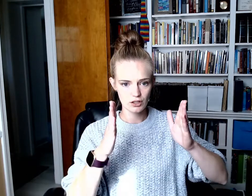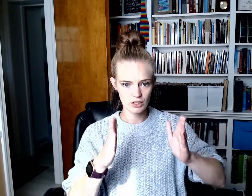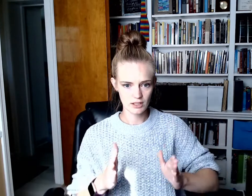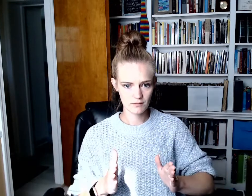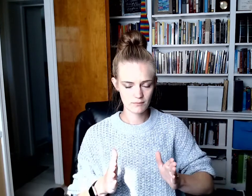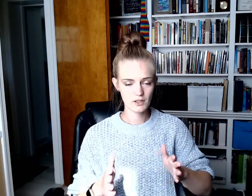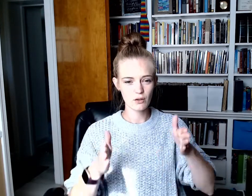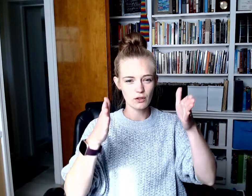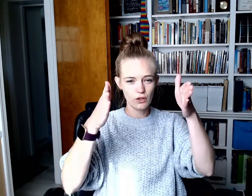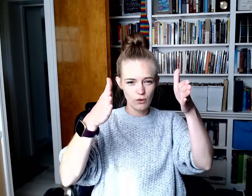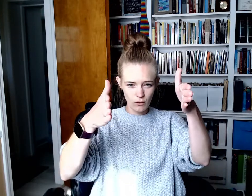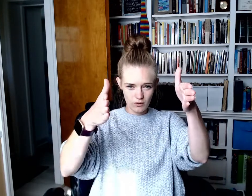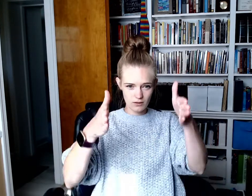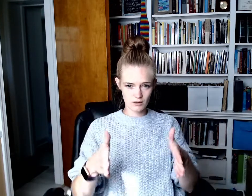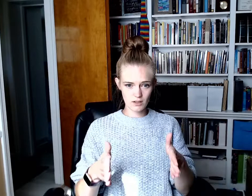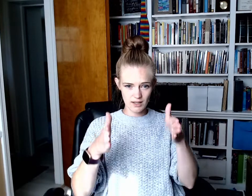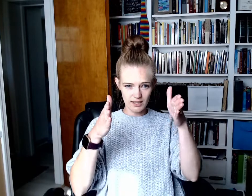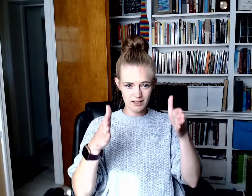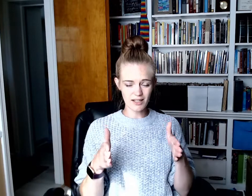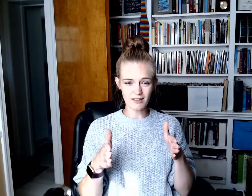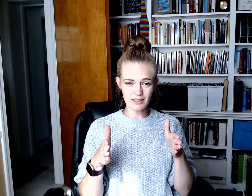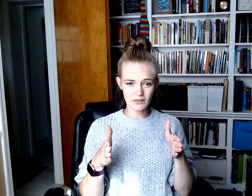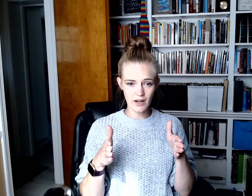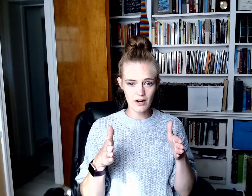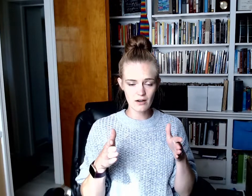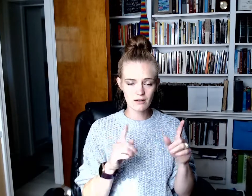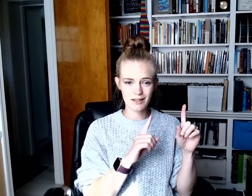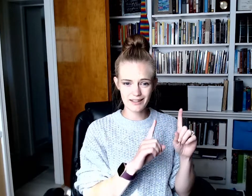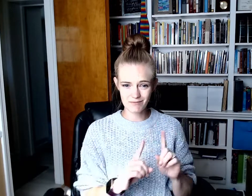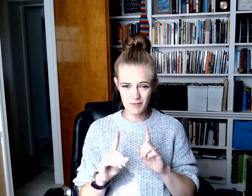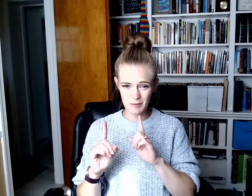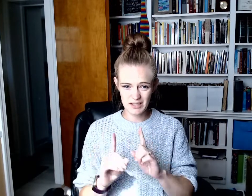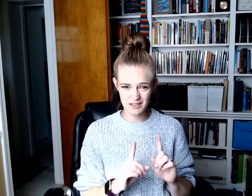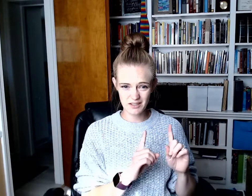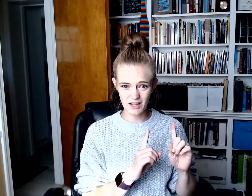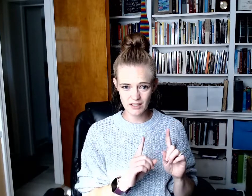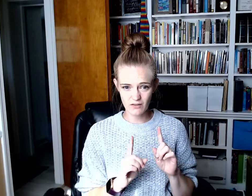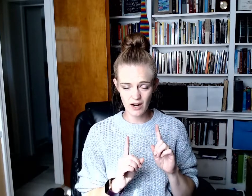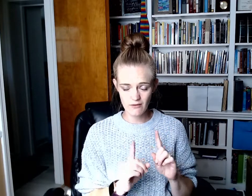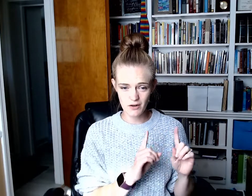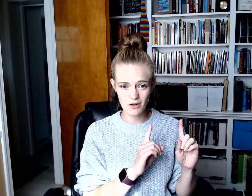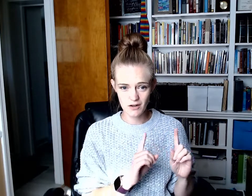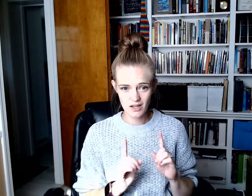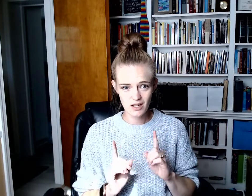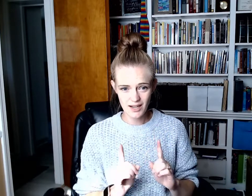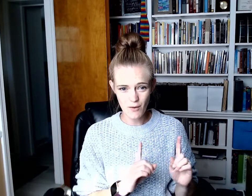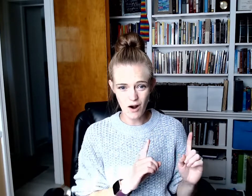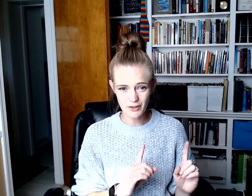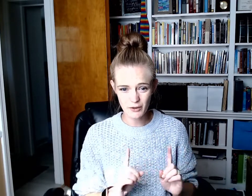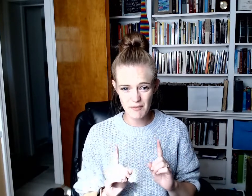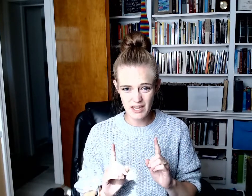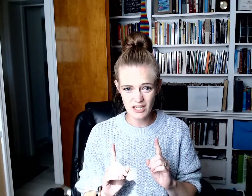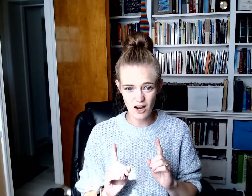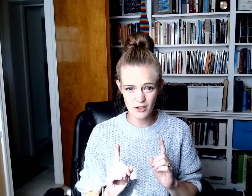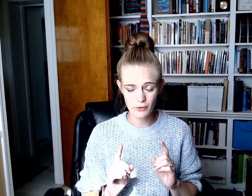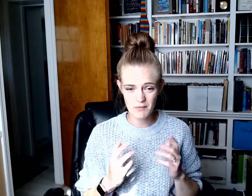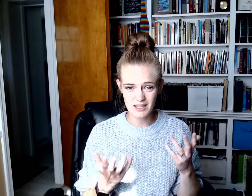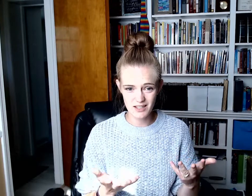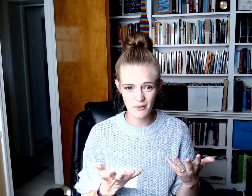Christian. So two, this is a classifier. Like, remember, this is a classifier for he walks with me and he talks with me. It's not really